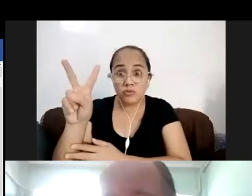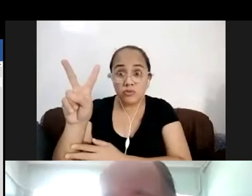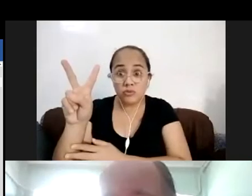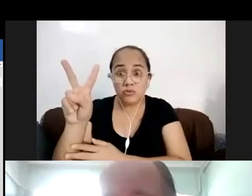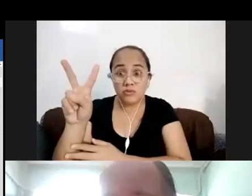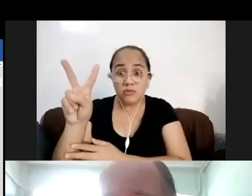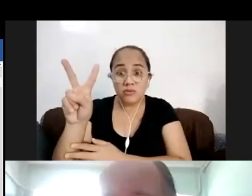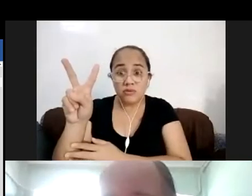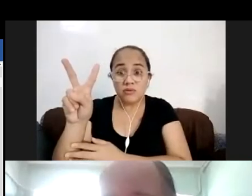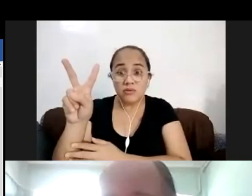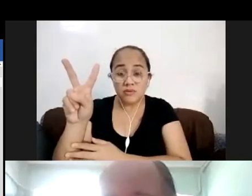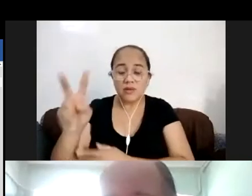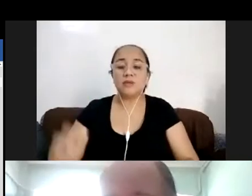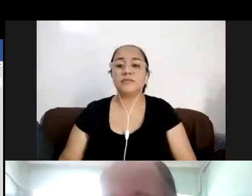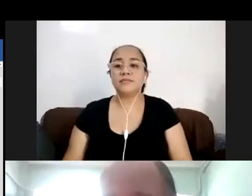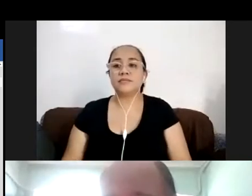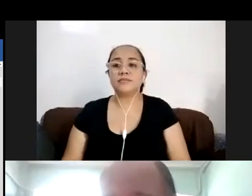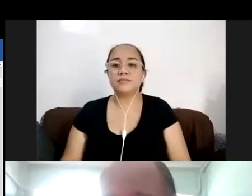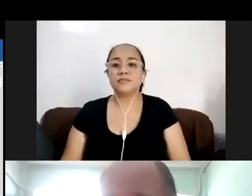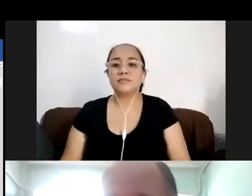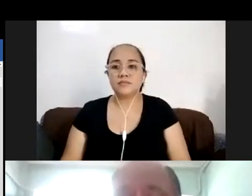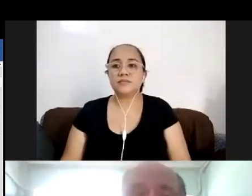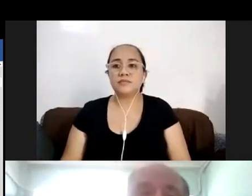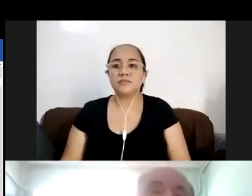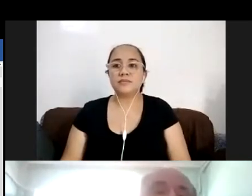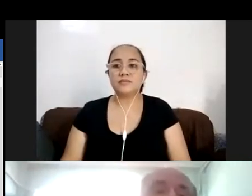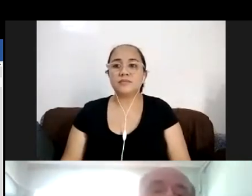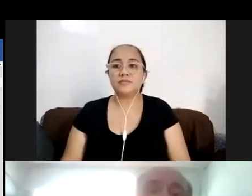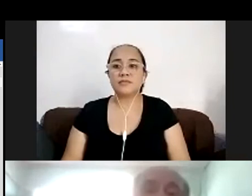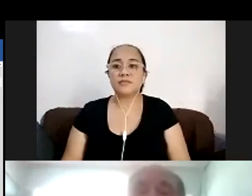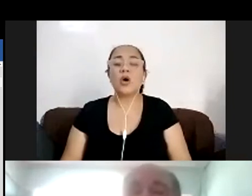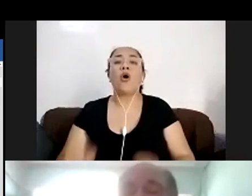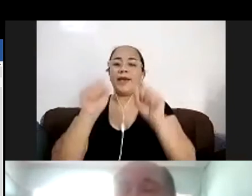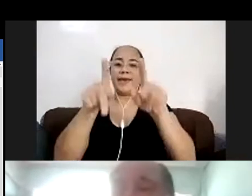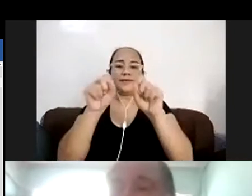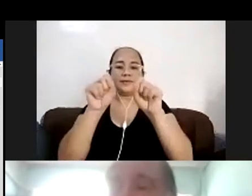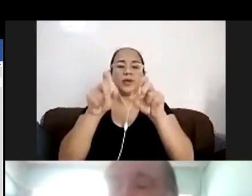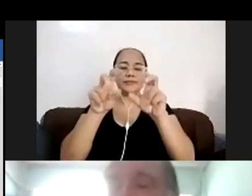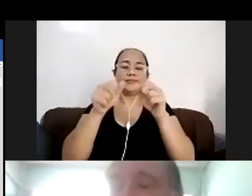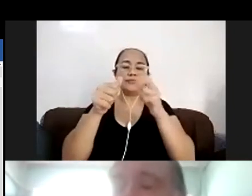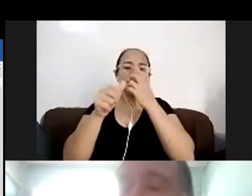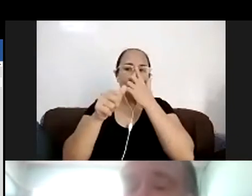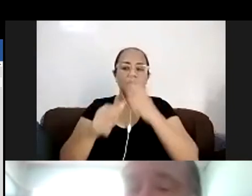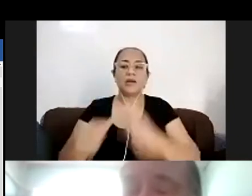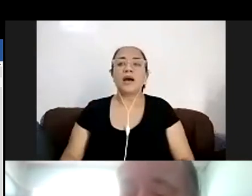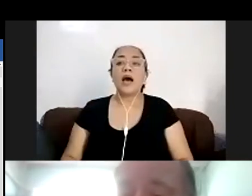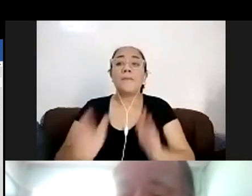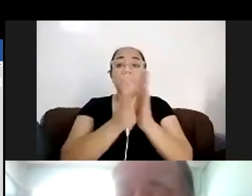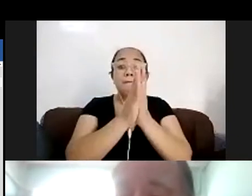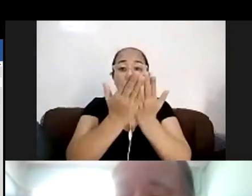Book thick too. Book thick too. Okay, all right. So book stick